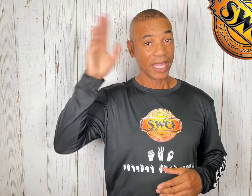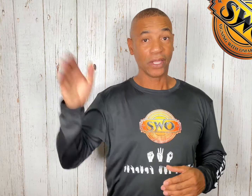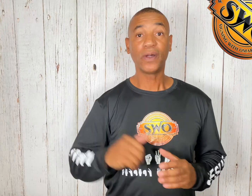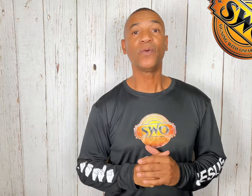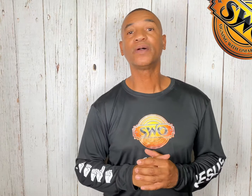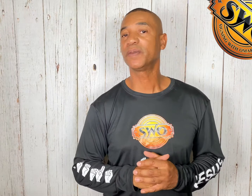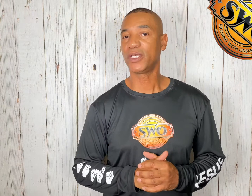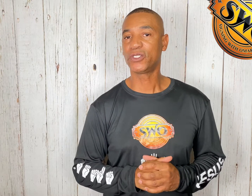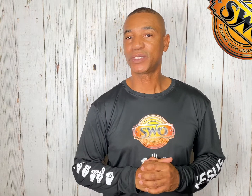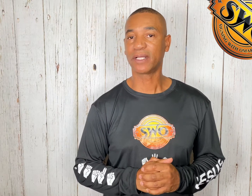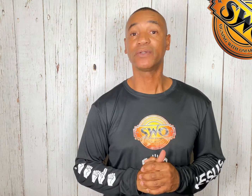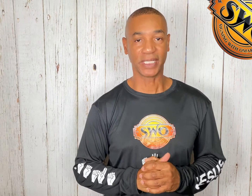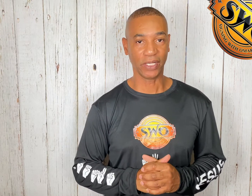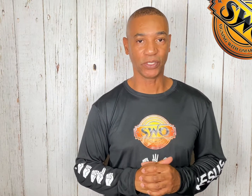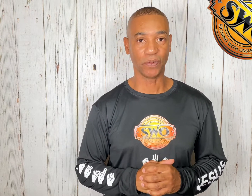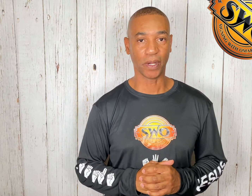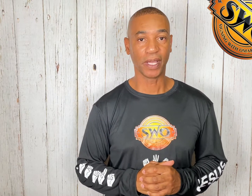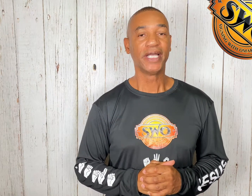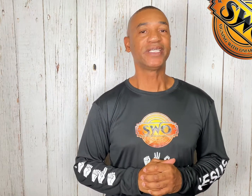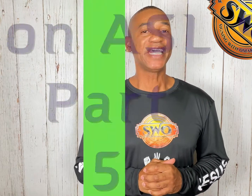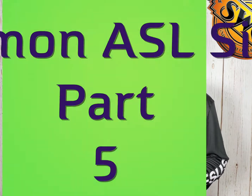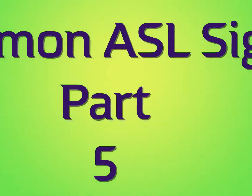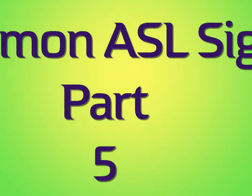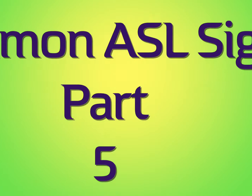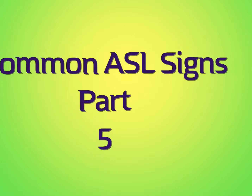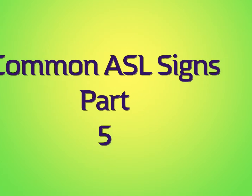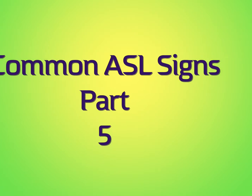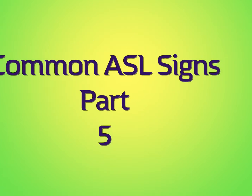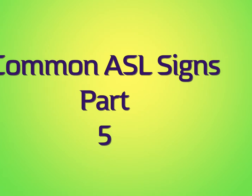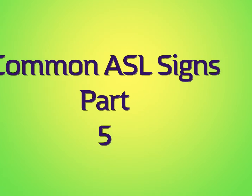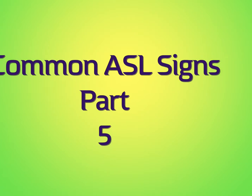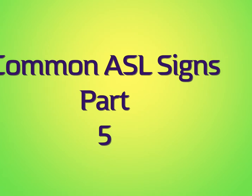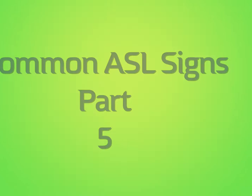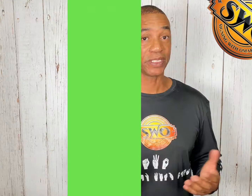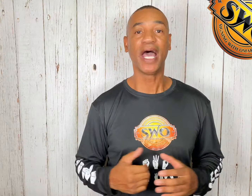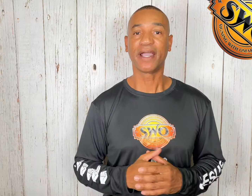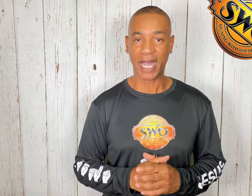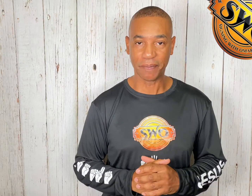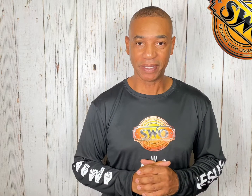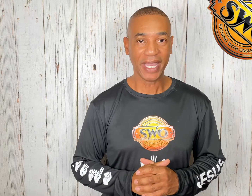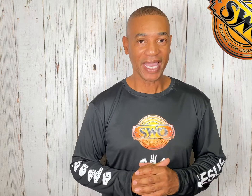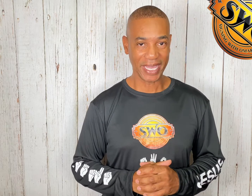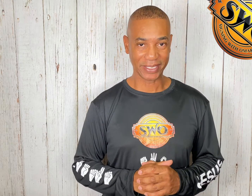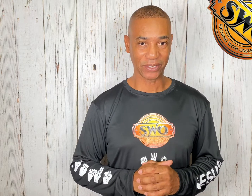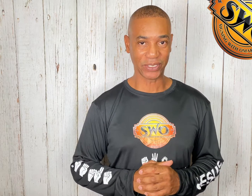Hello and welcome to my YouTube channel, Signing with Omar. Today is part 5 of the ongoing series, Common ASL